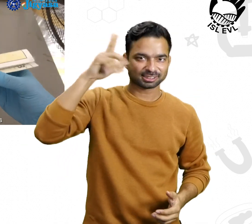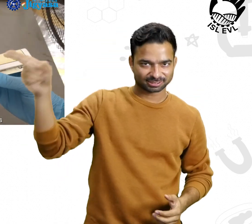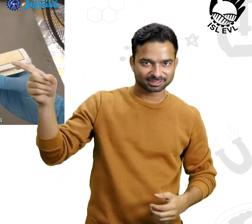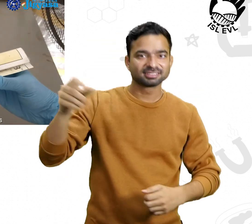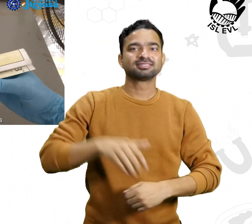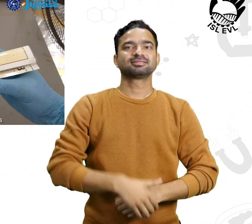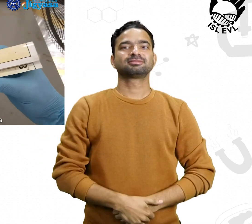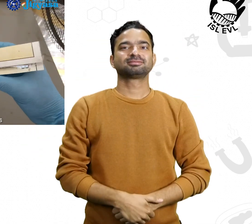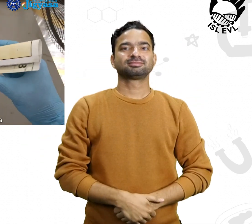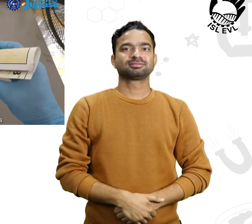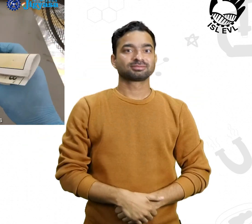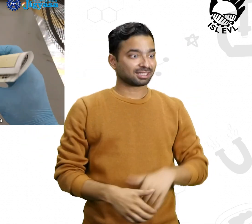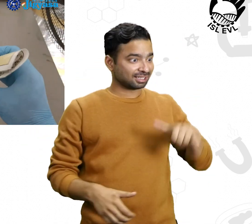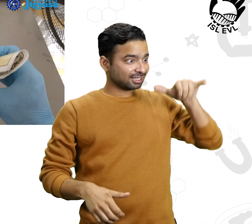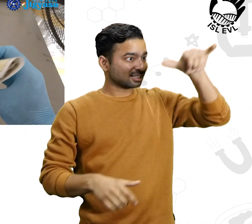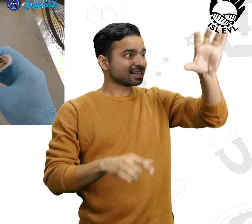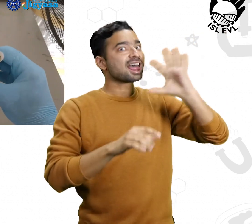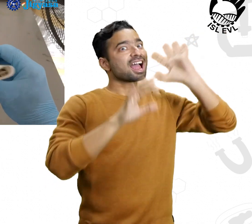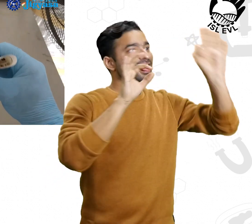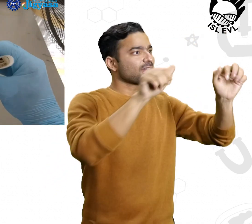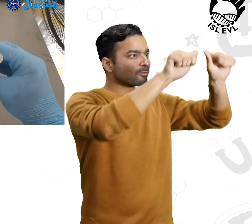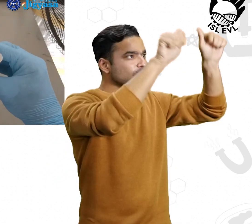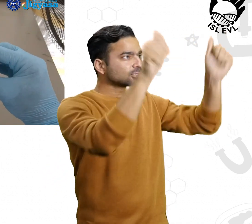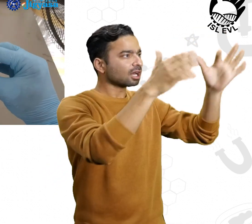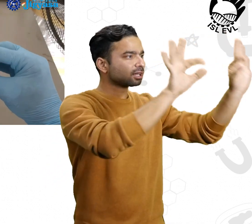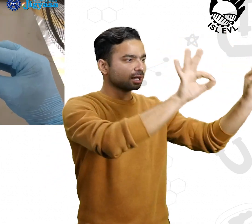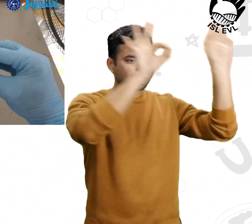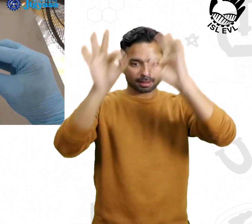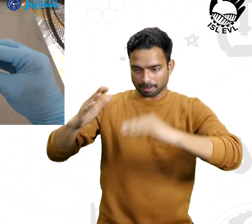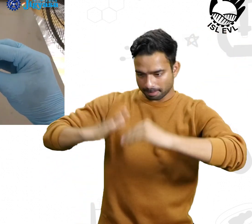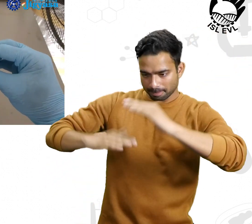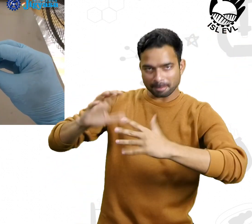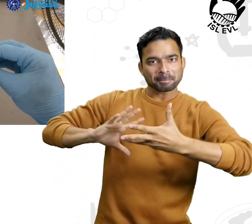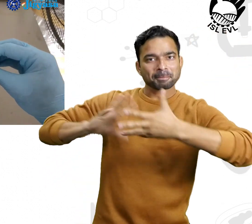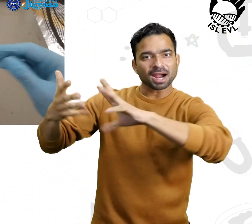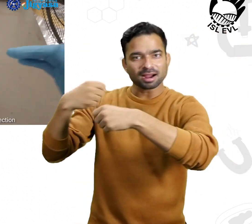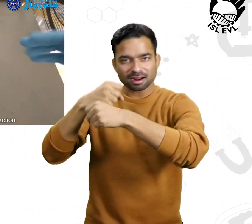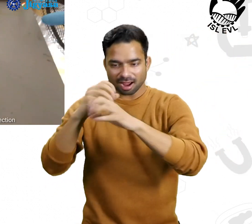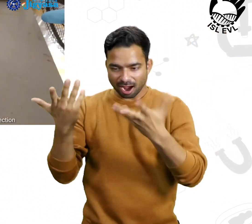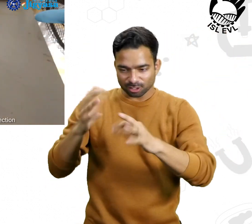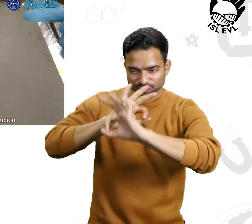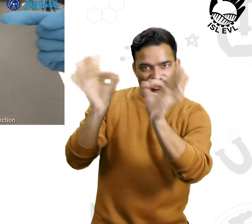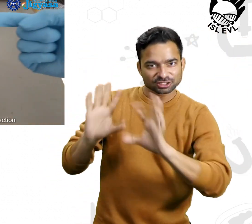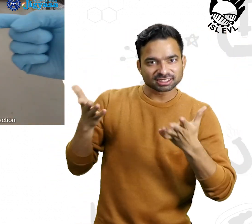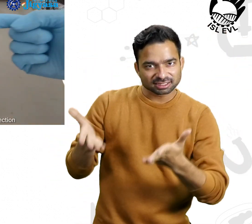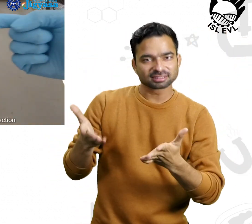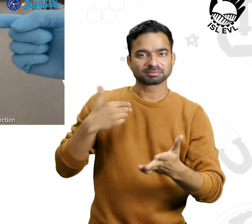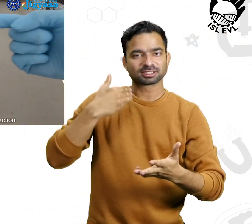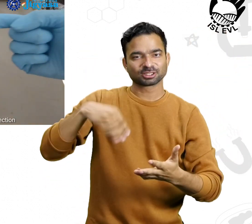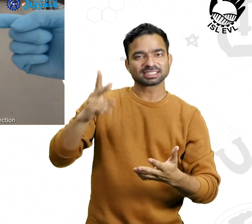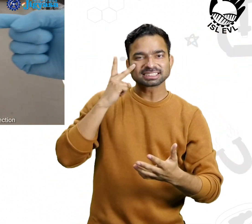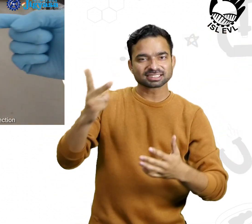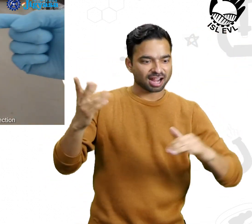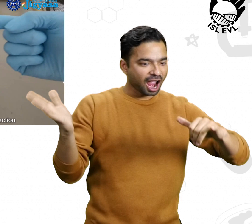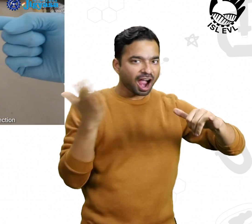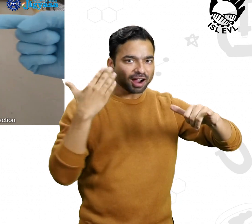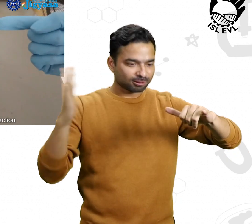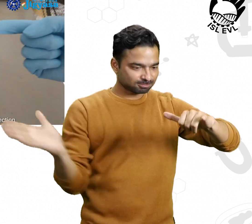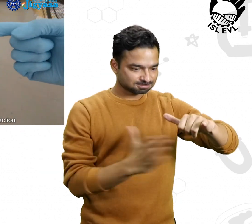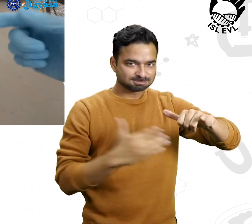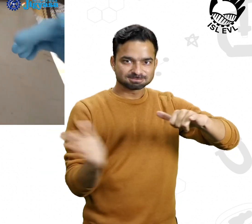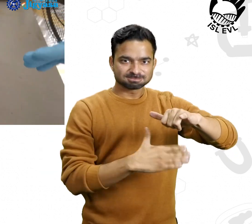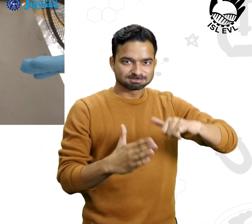This is a small model of an aircraft wings made by using cardboard. Let's say the direction of the wind is in